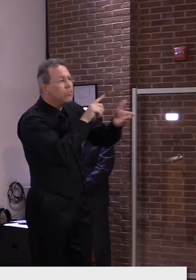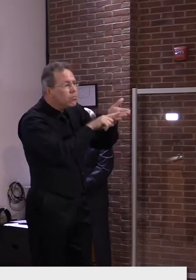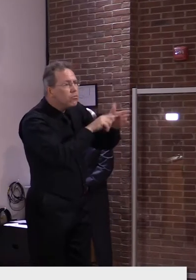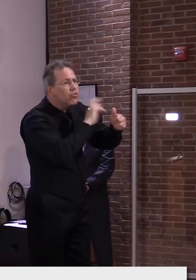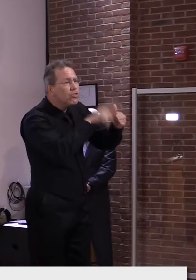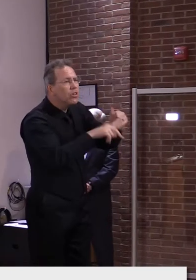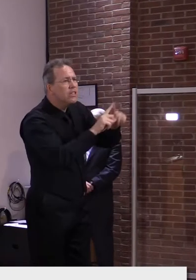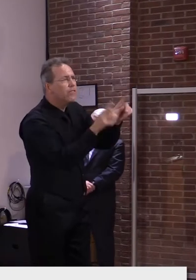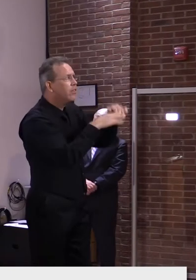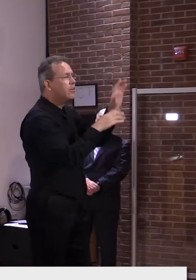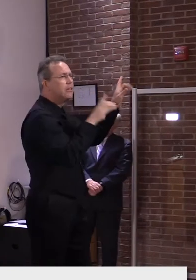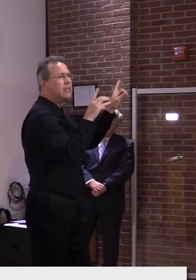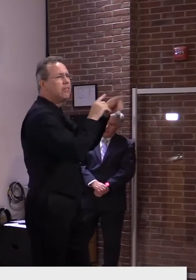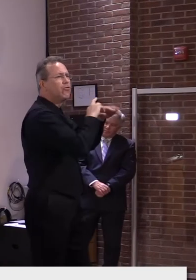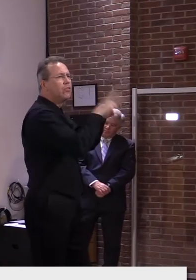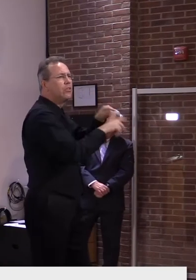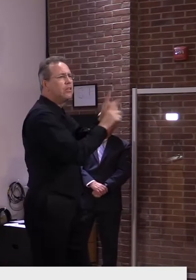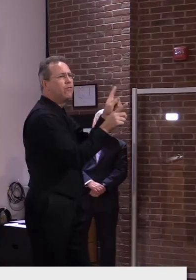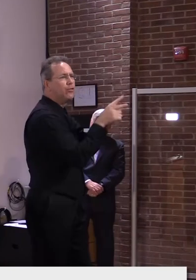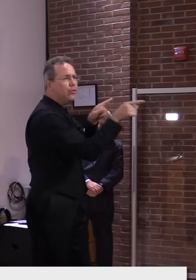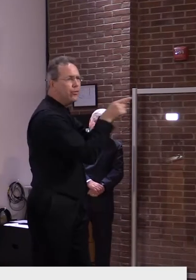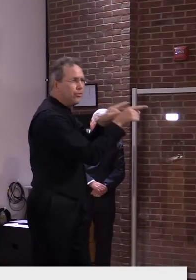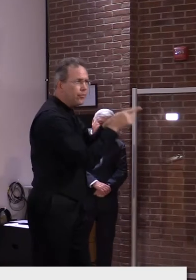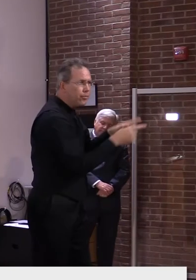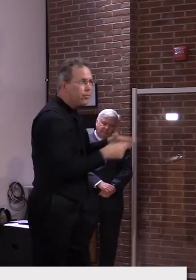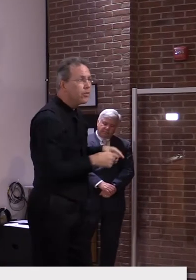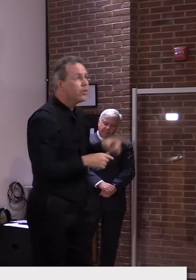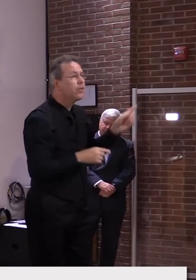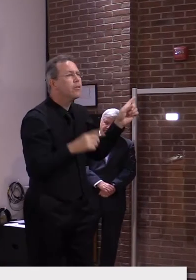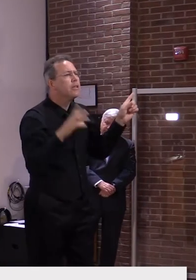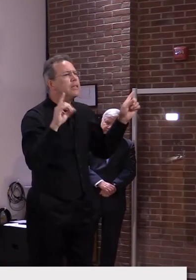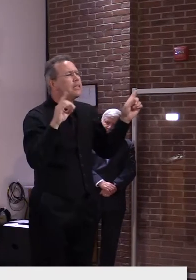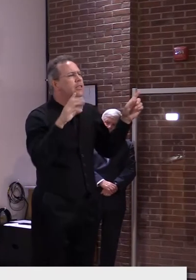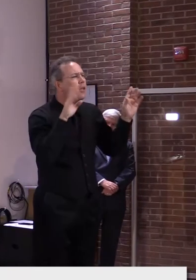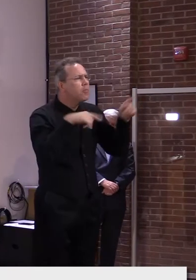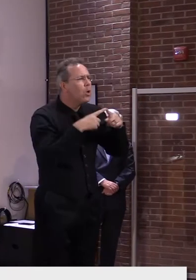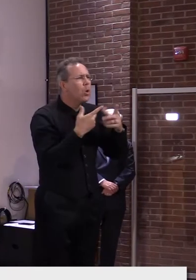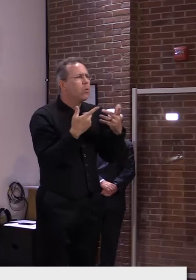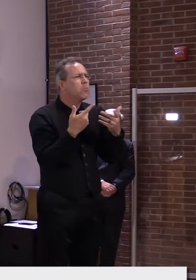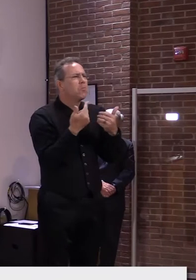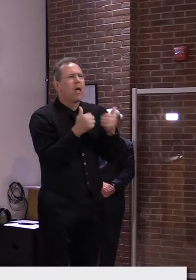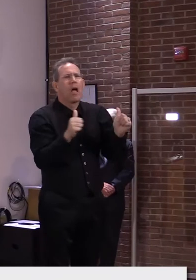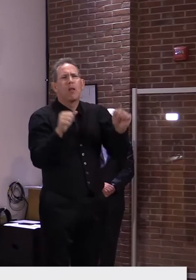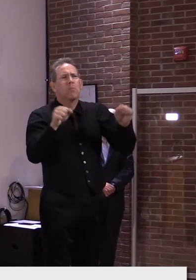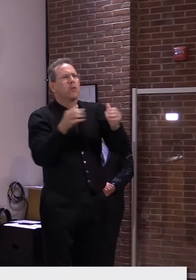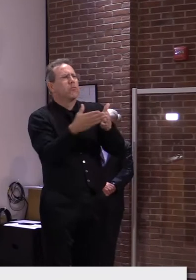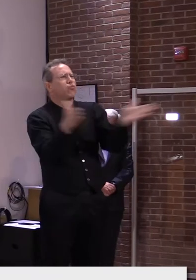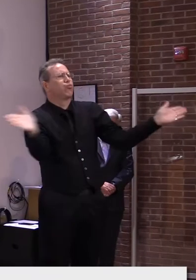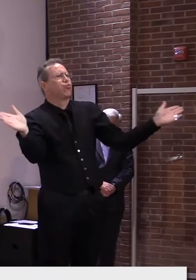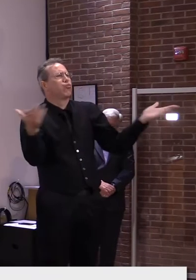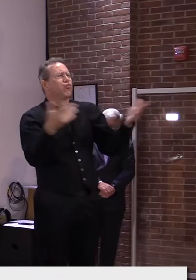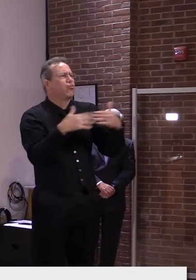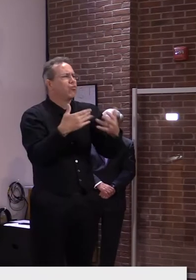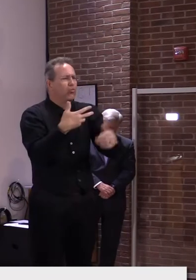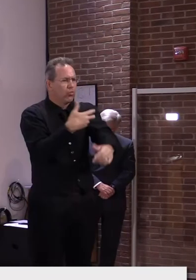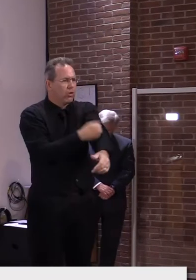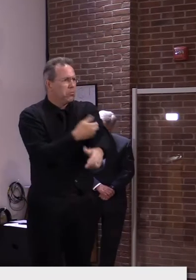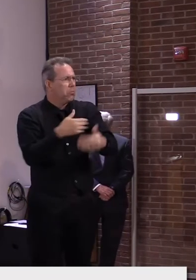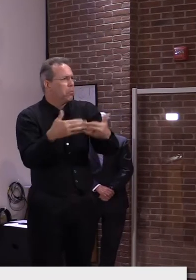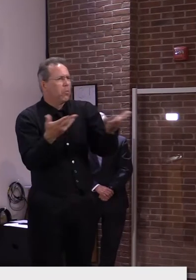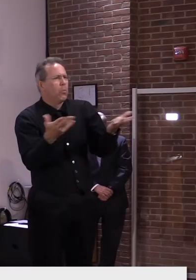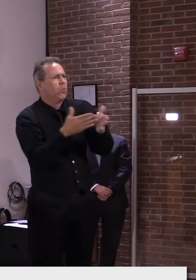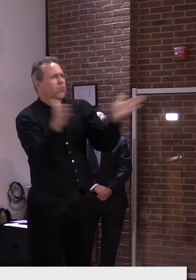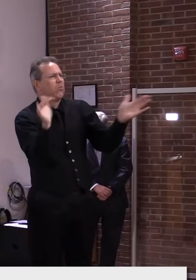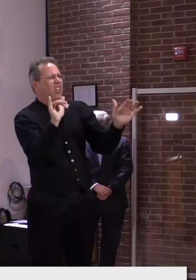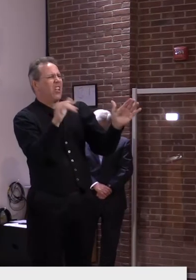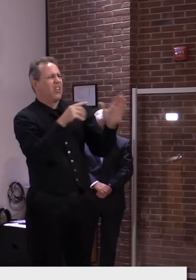the 8 cases regarding any concerns that they were related to vaccine. Some of that may be because they